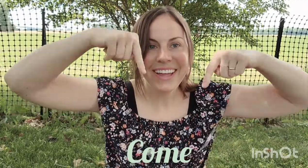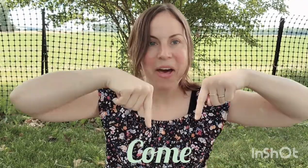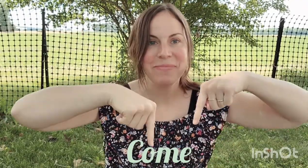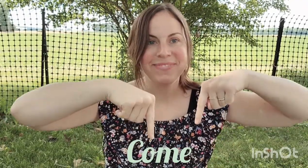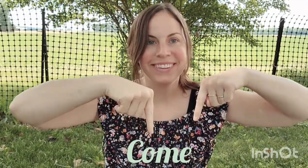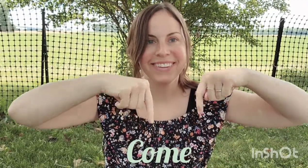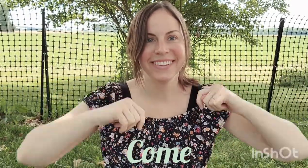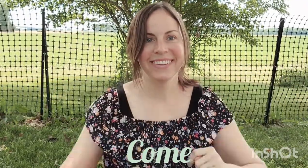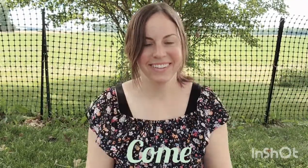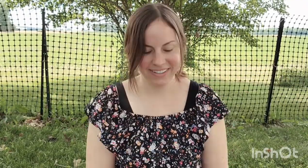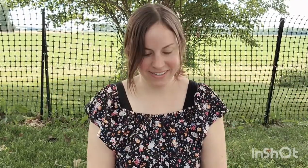Come.